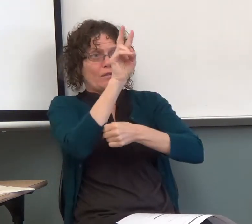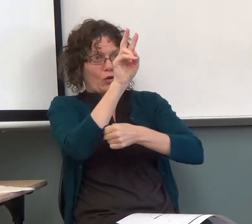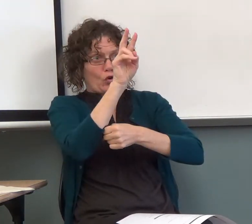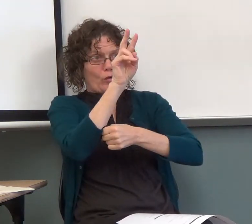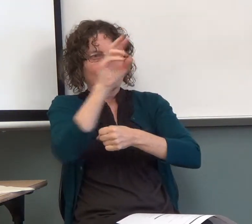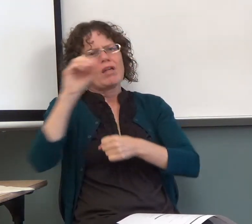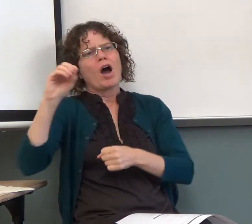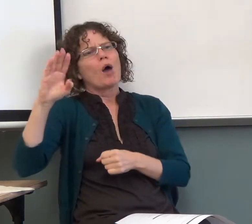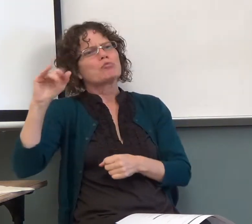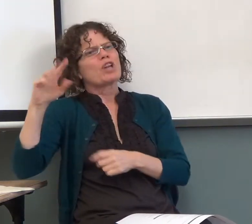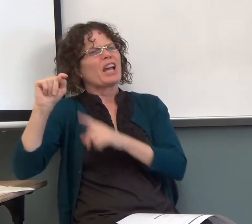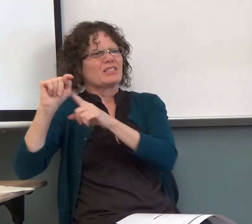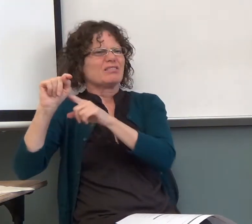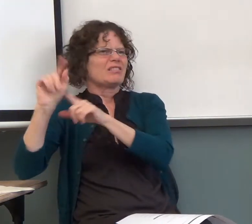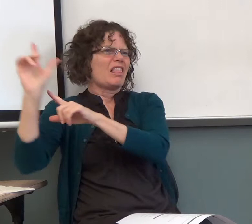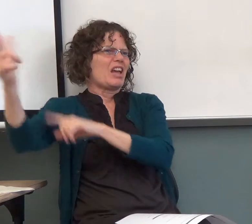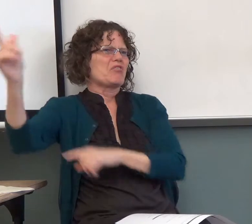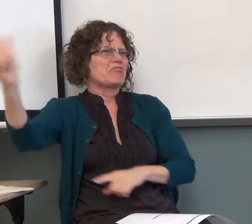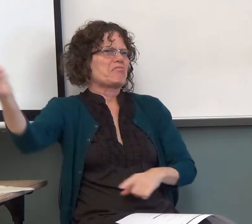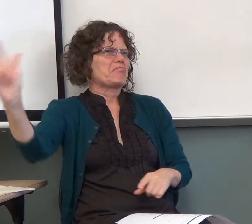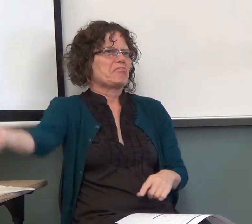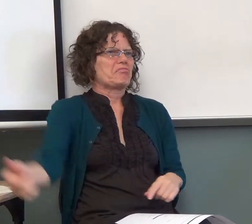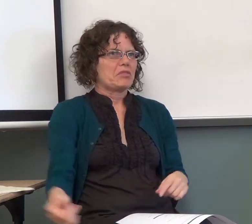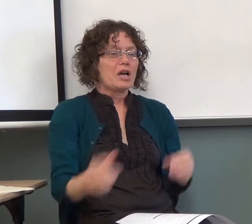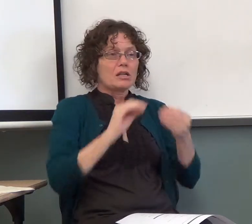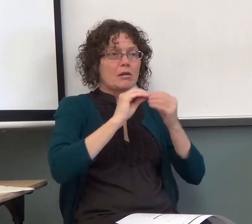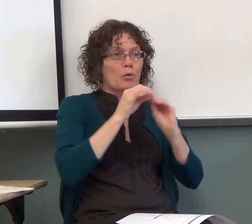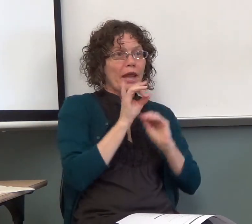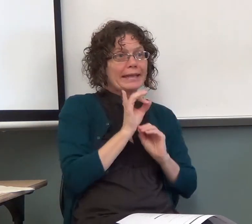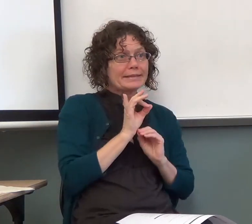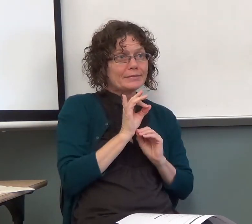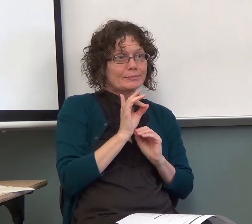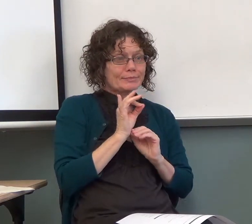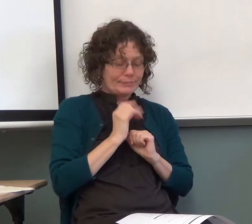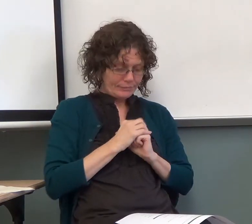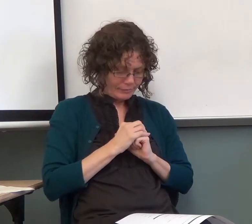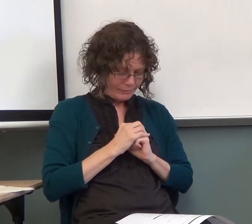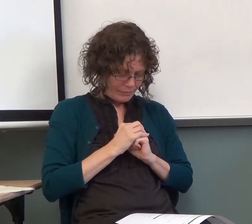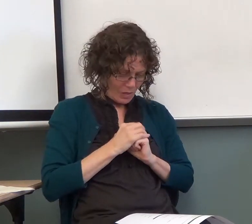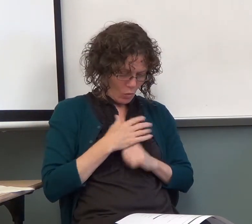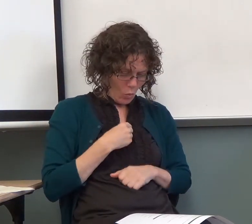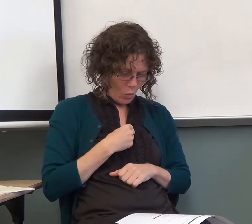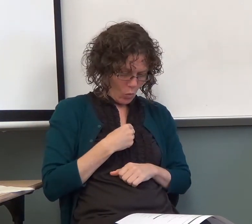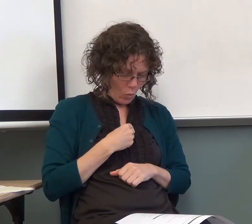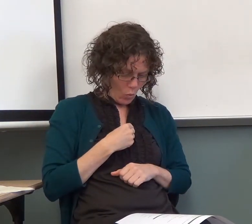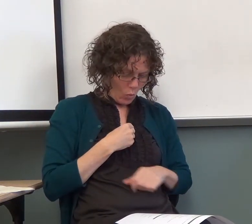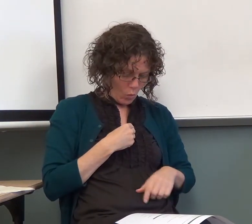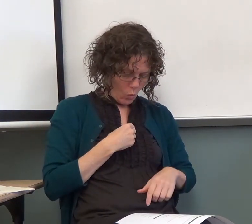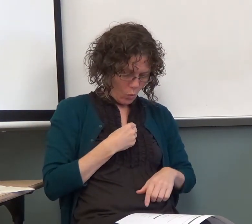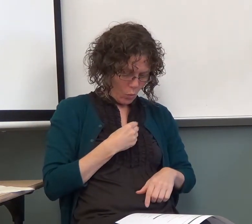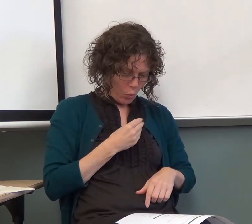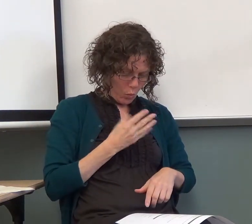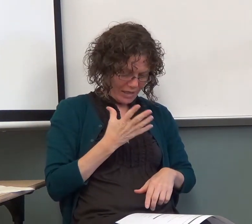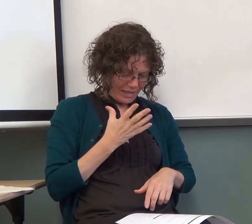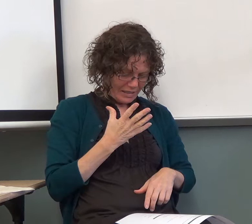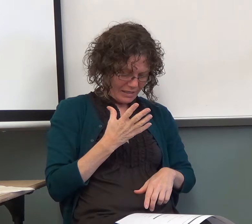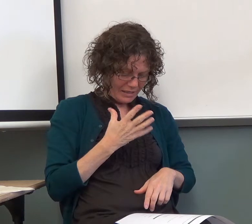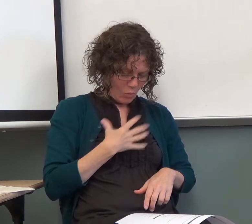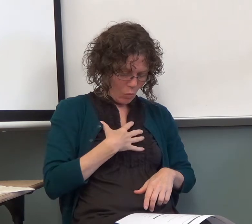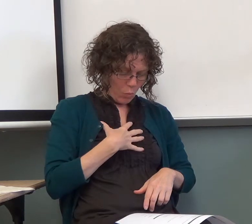okay? How about number 8? White spruce. What about white? Yes.